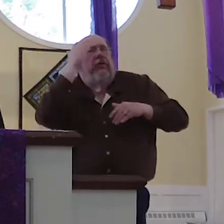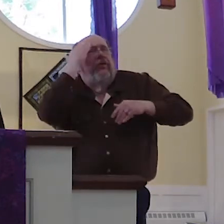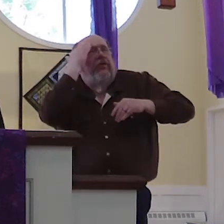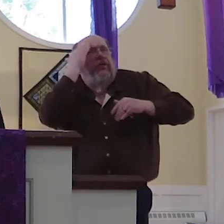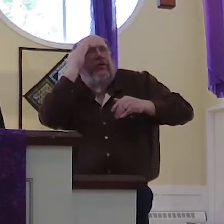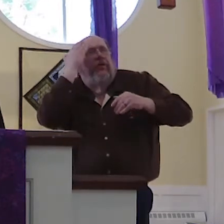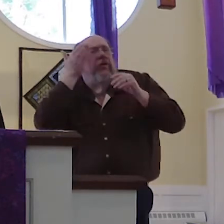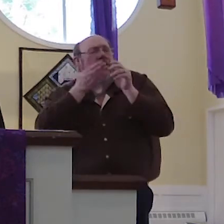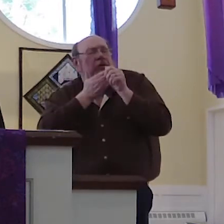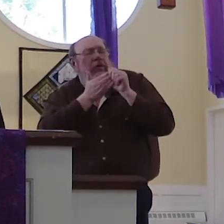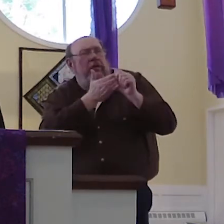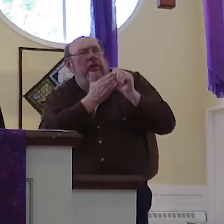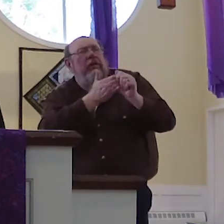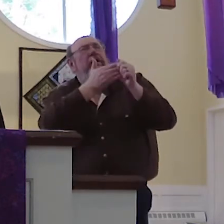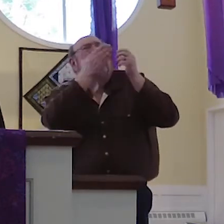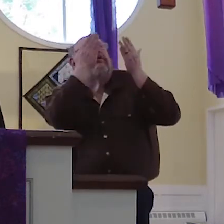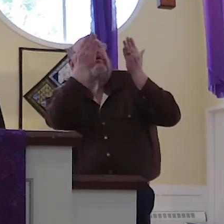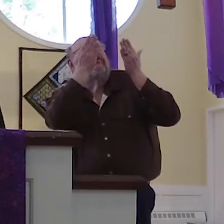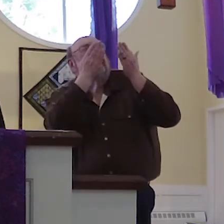you would lead us.